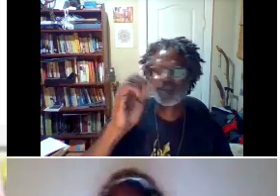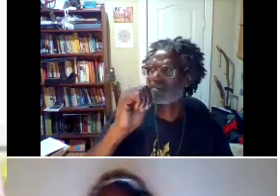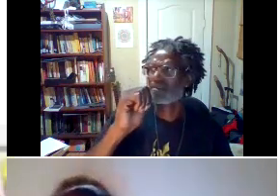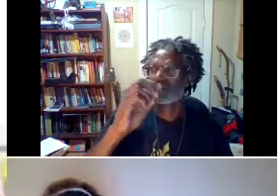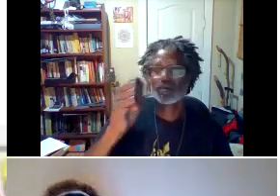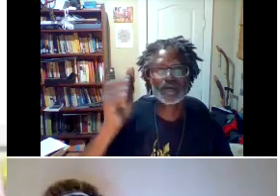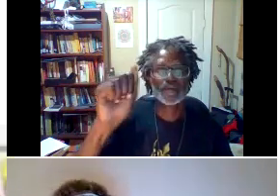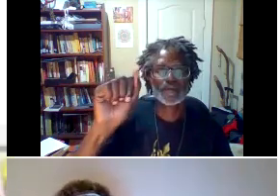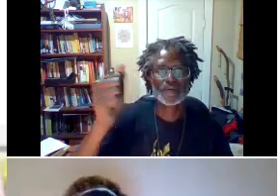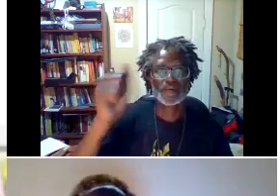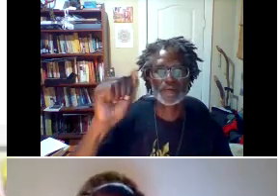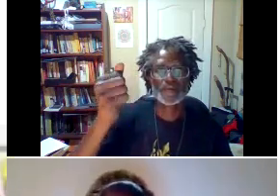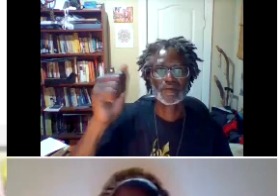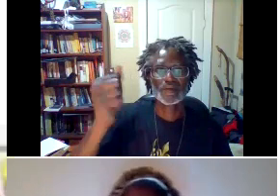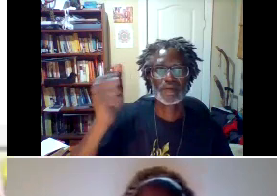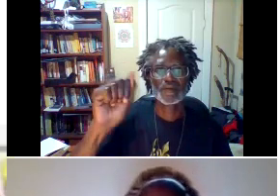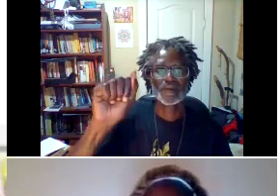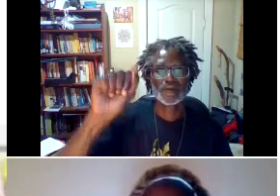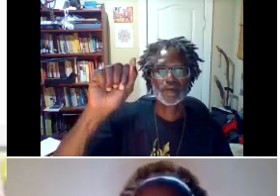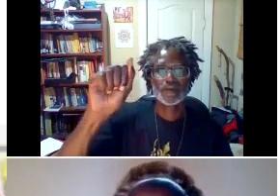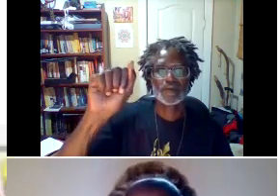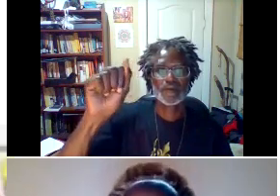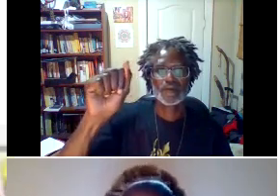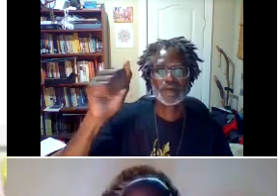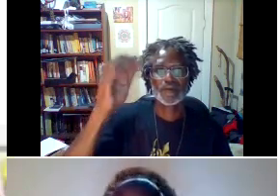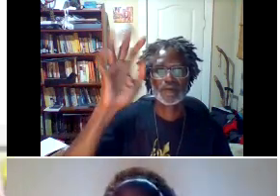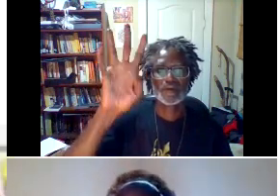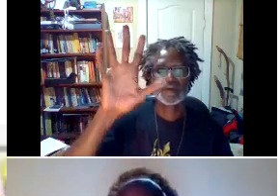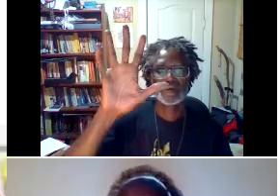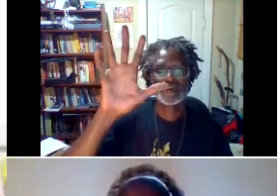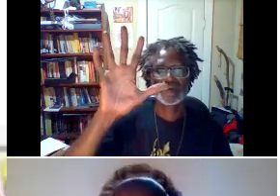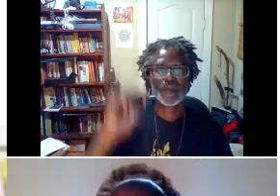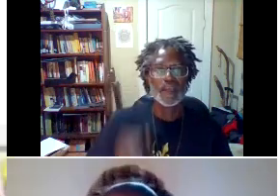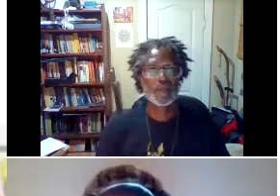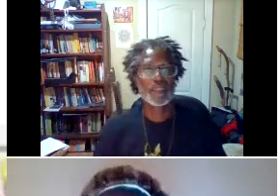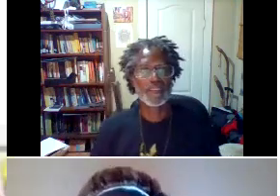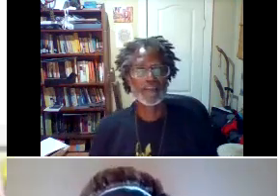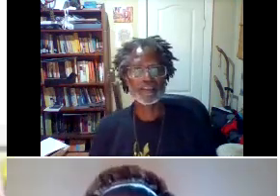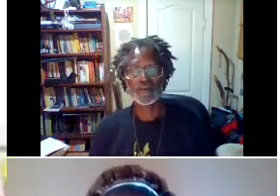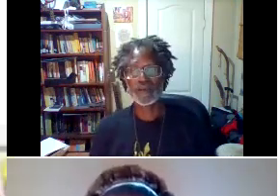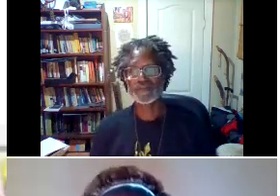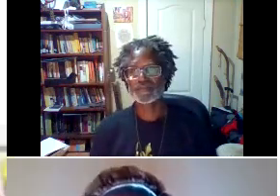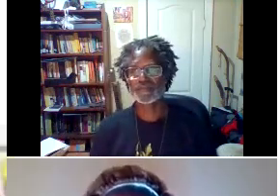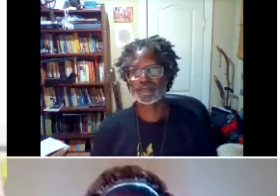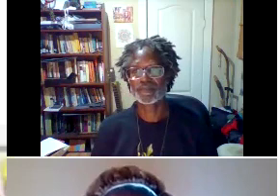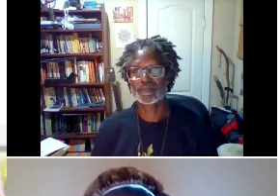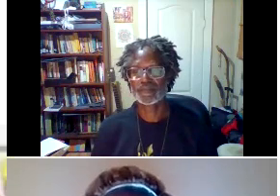And a heart. Any questions on numbers or comments or anything? This is